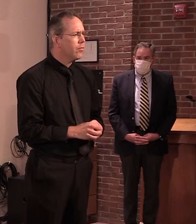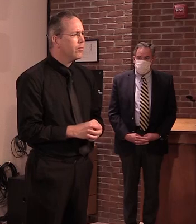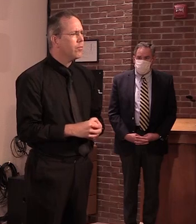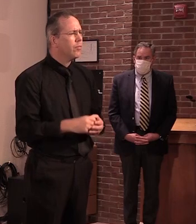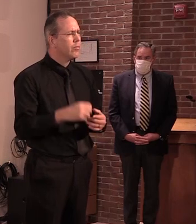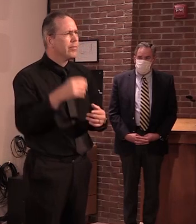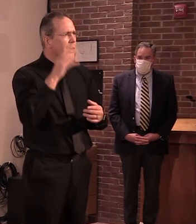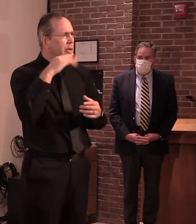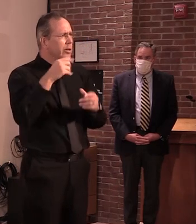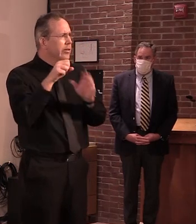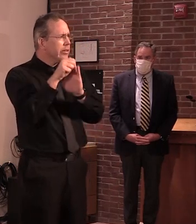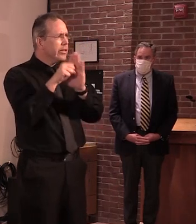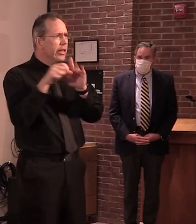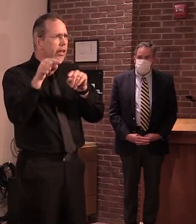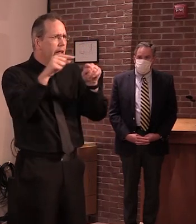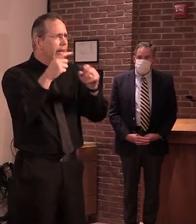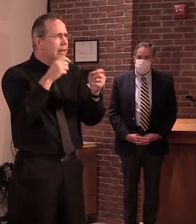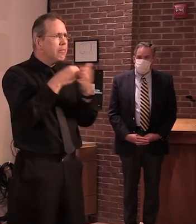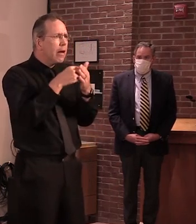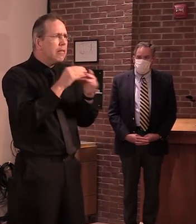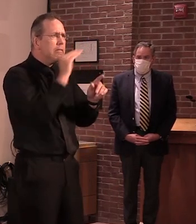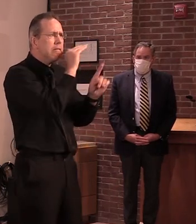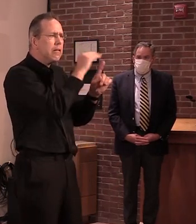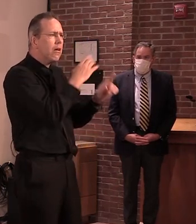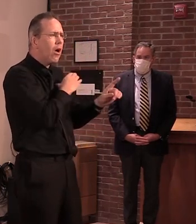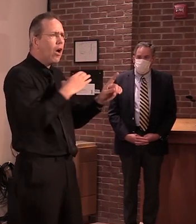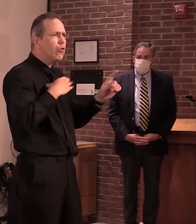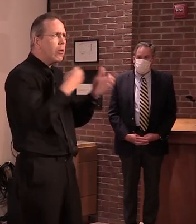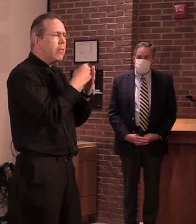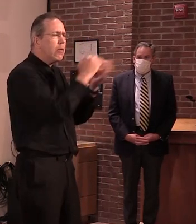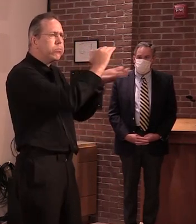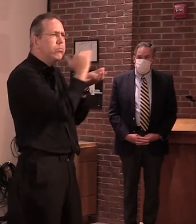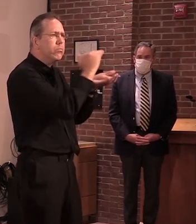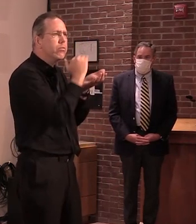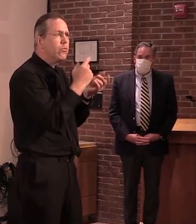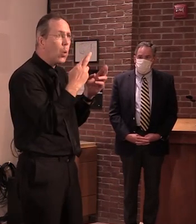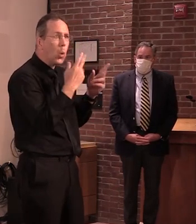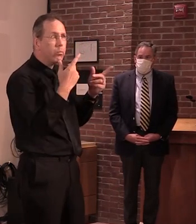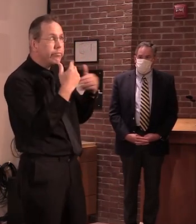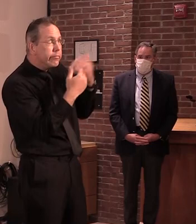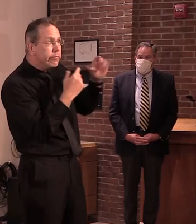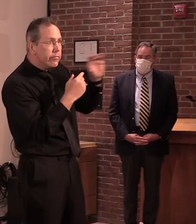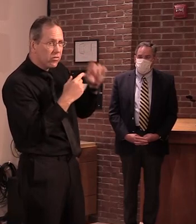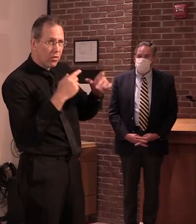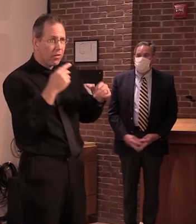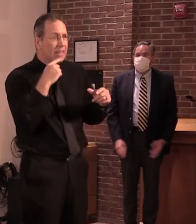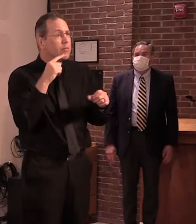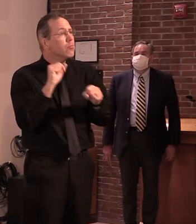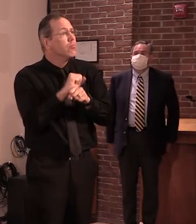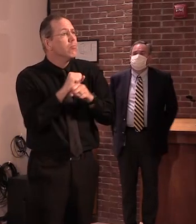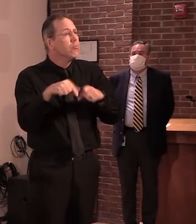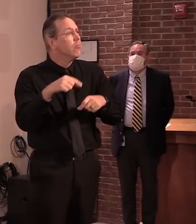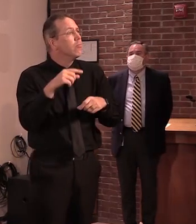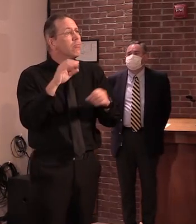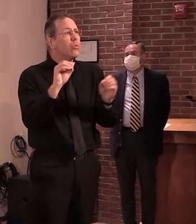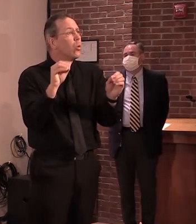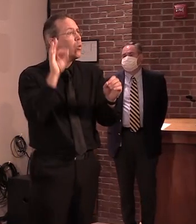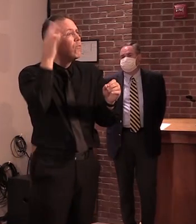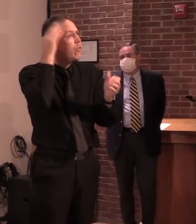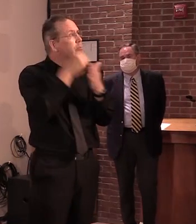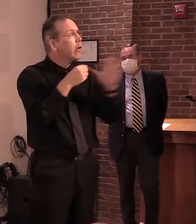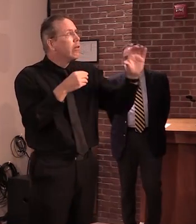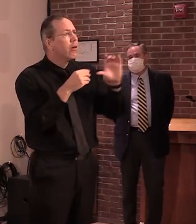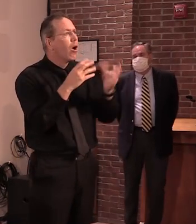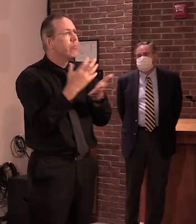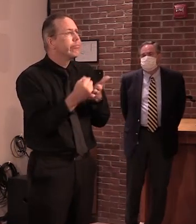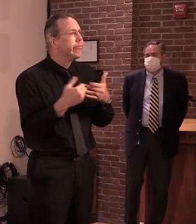Yeah, that's the multi-billion dollar question that's going on in Washington as we speak. I've